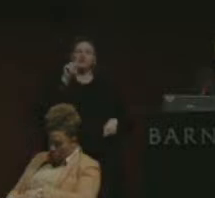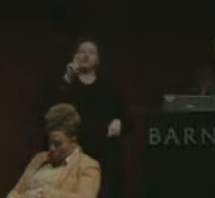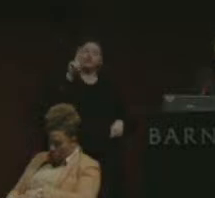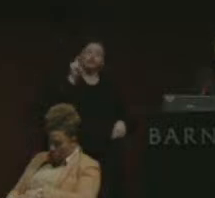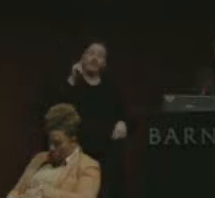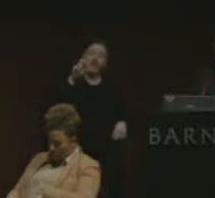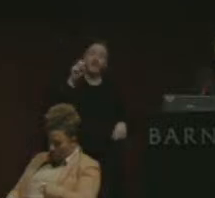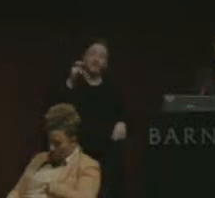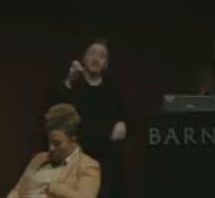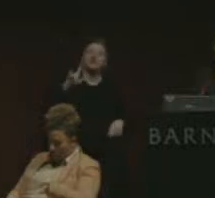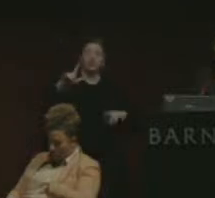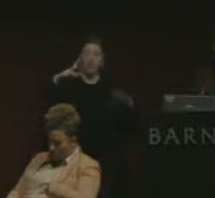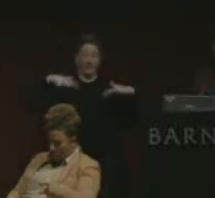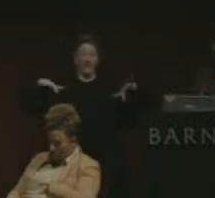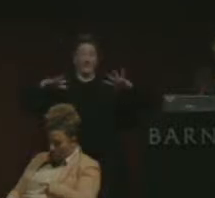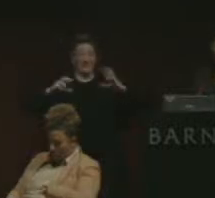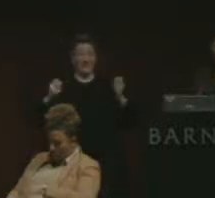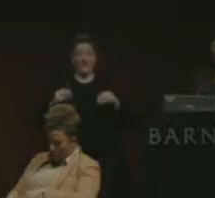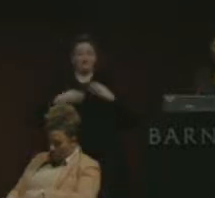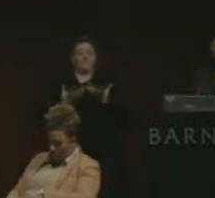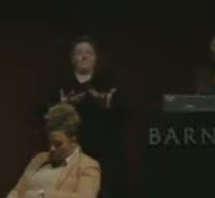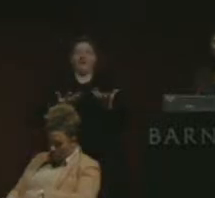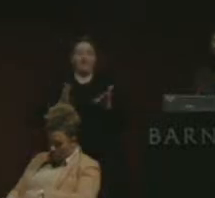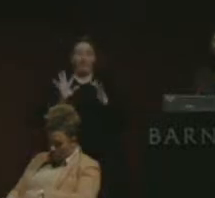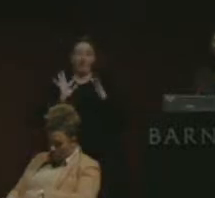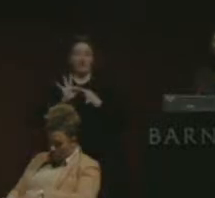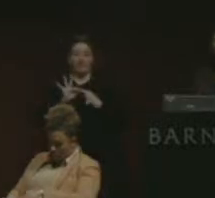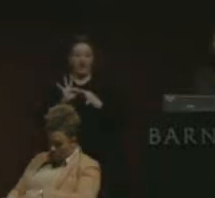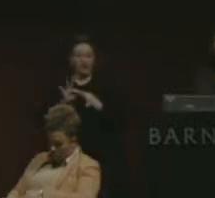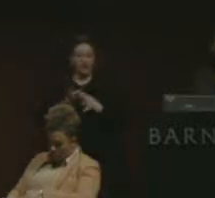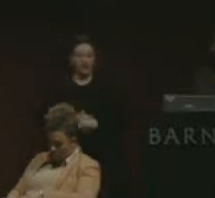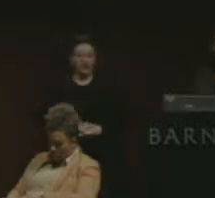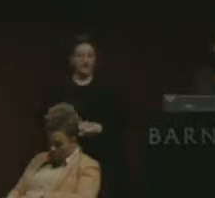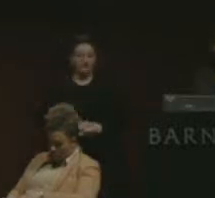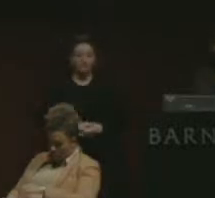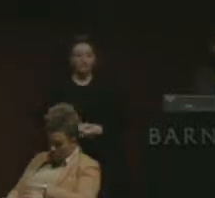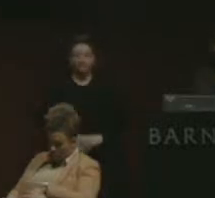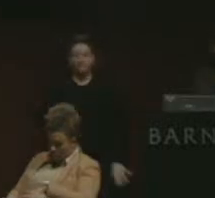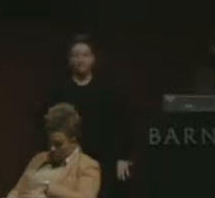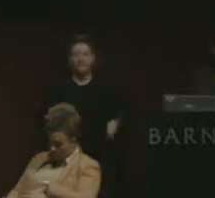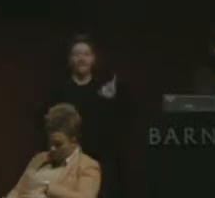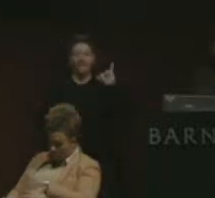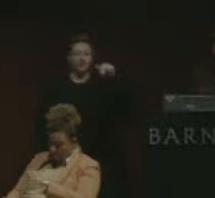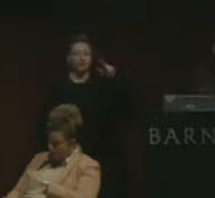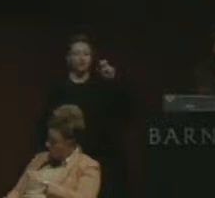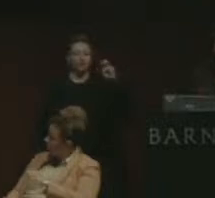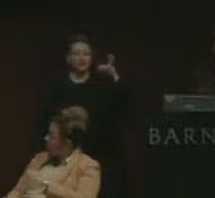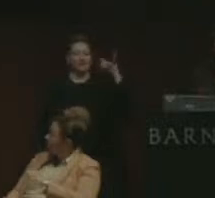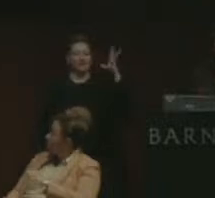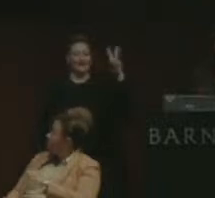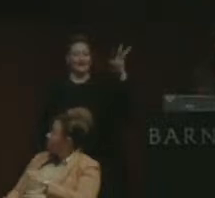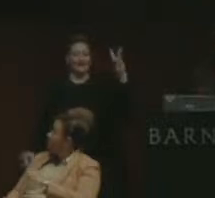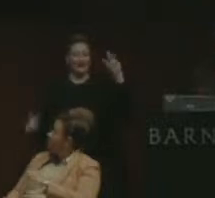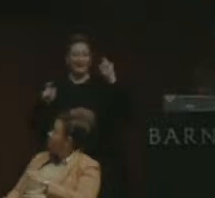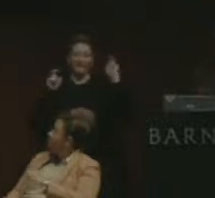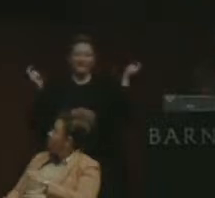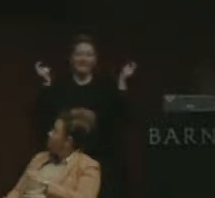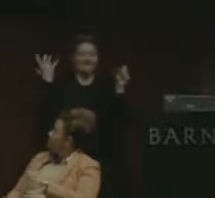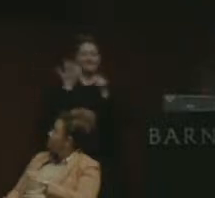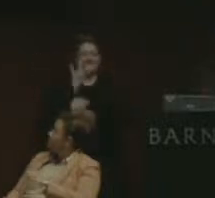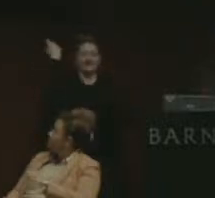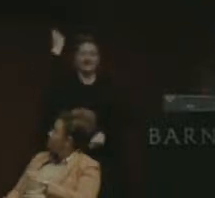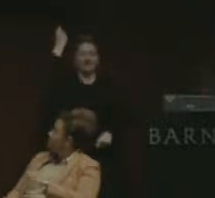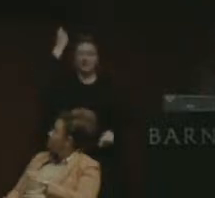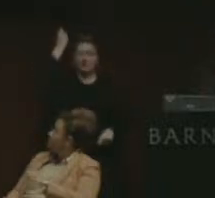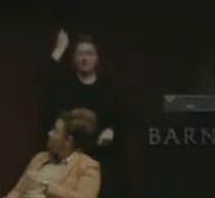what the space actually provided. So June 16th, 2011, the great victory for domestic workers' rights, a near